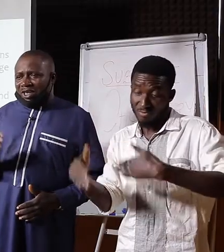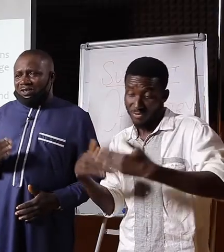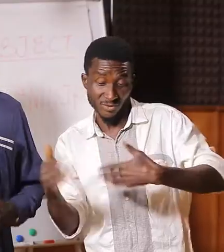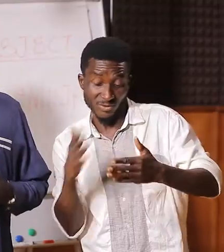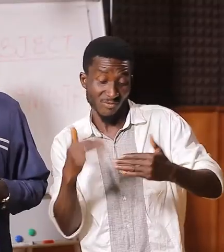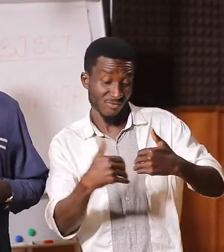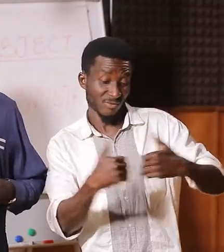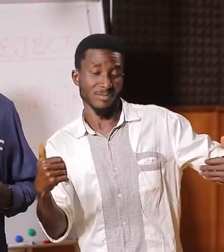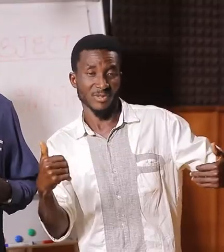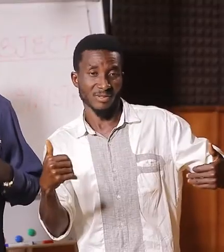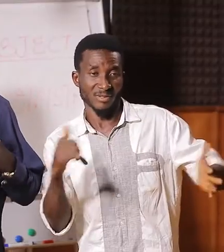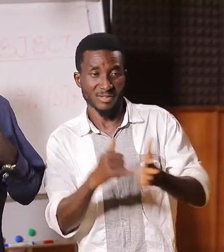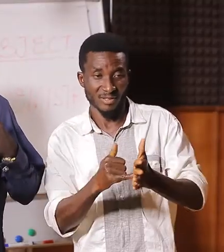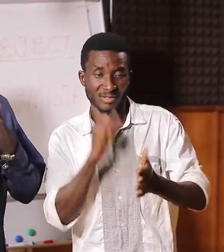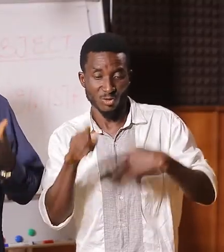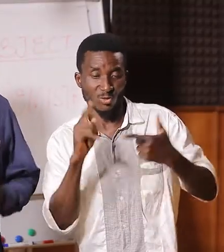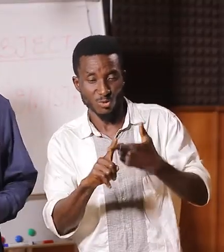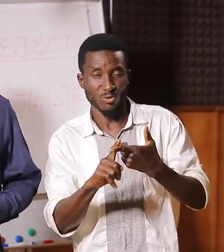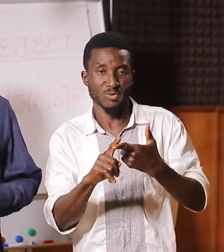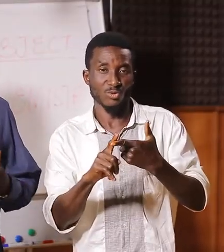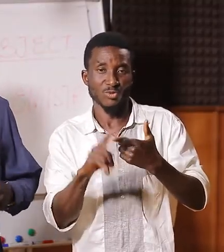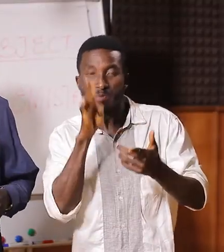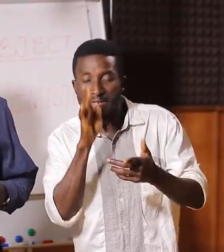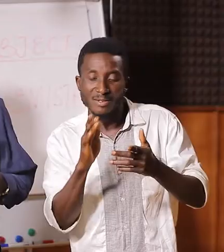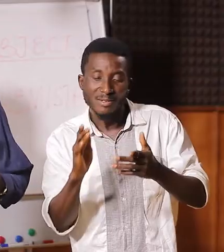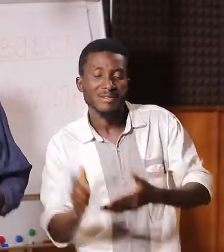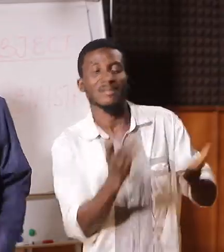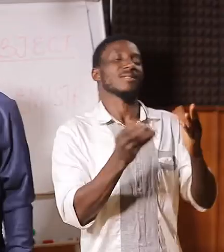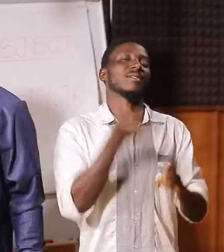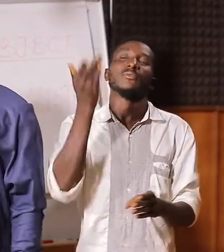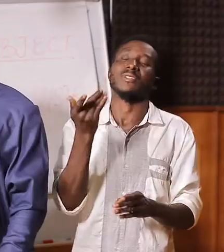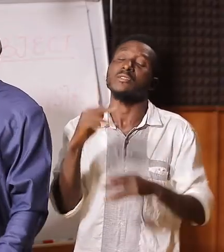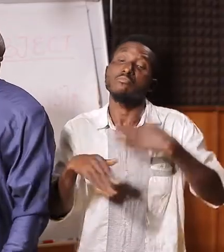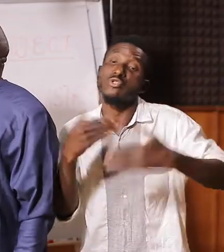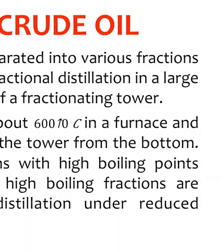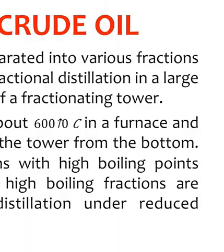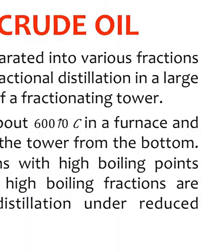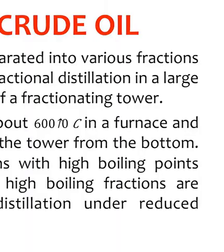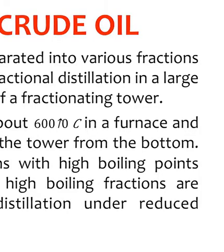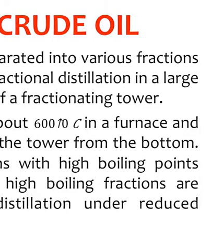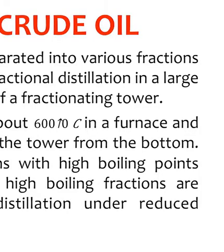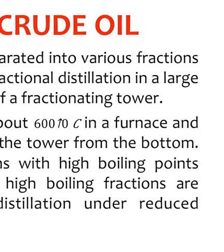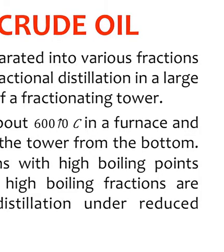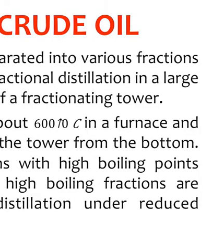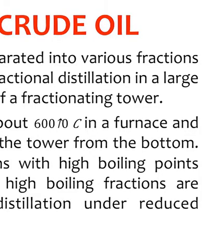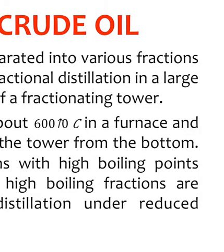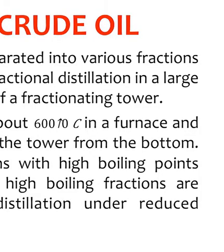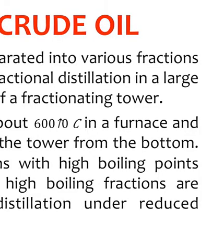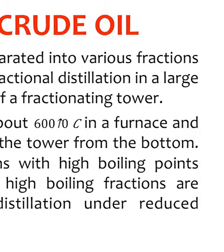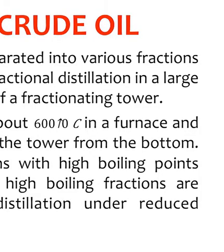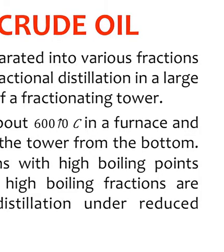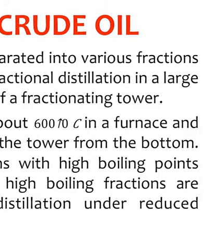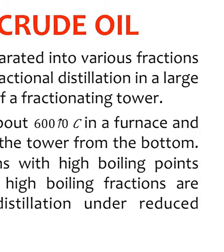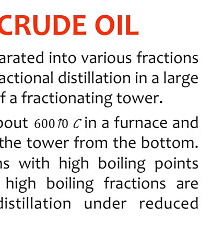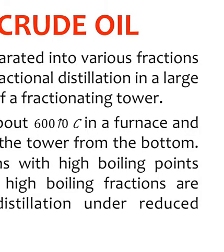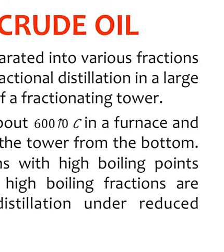various fractions is going to be carried out. The process we use in separating the various